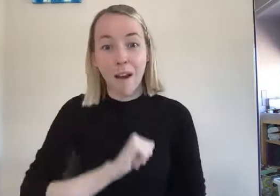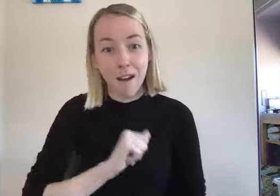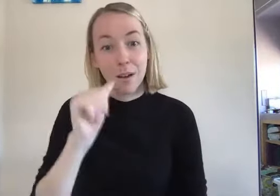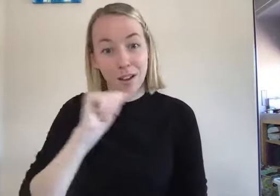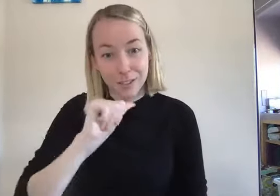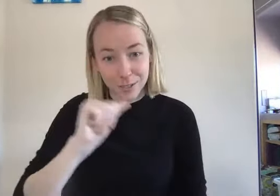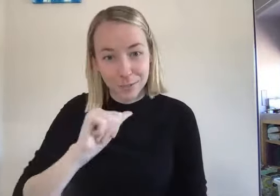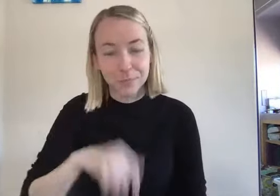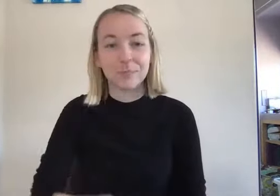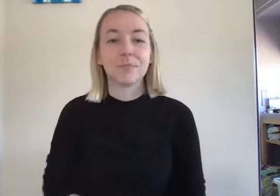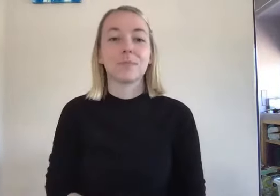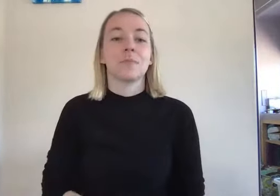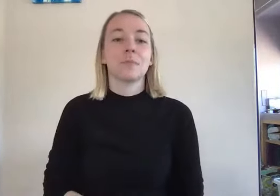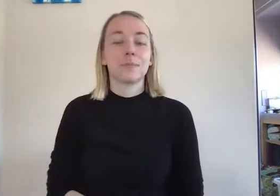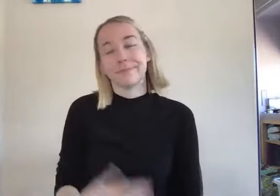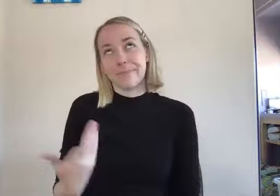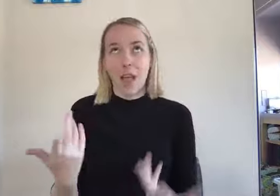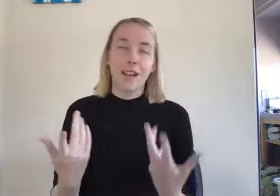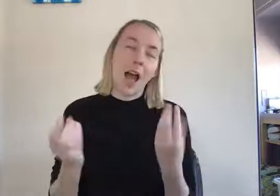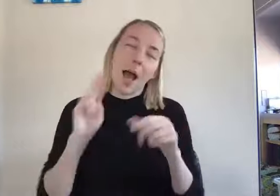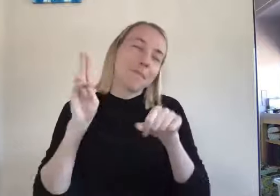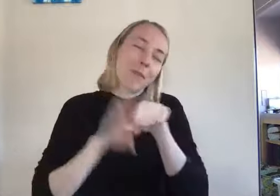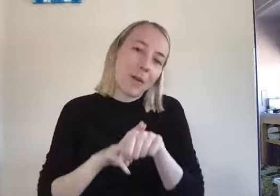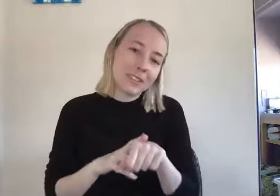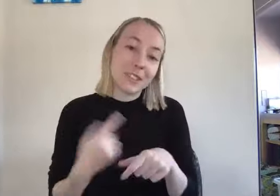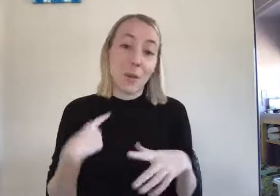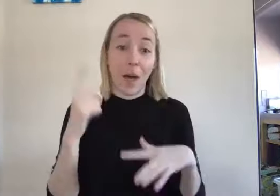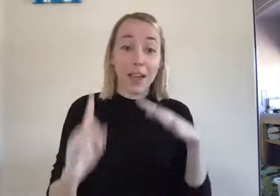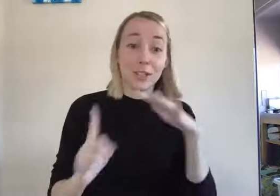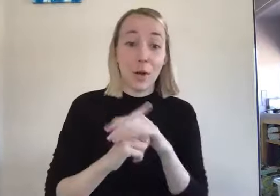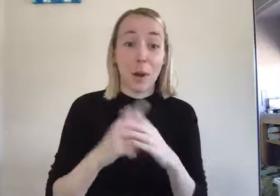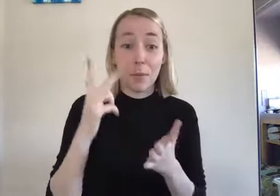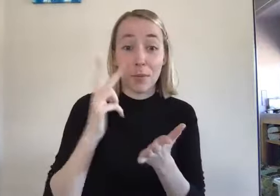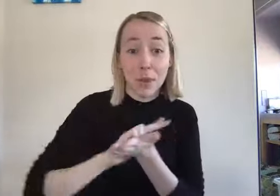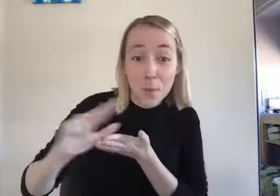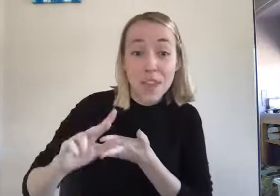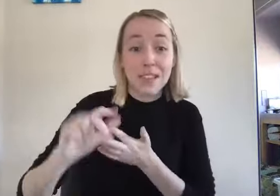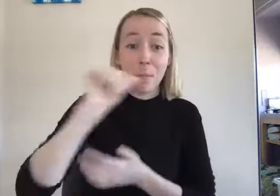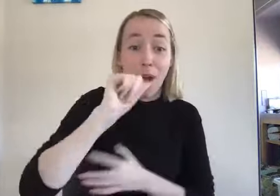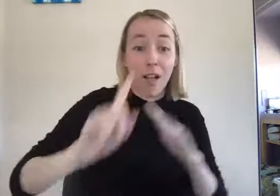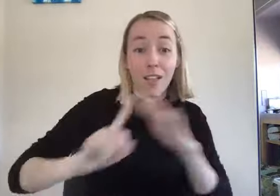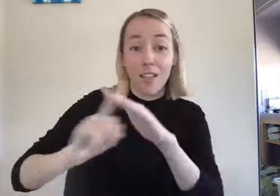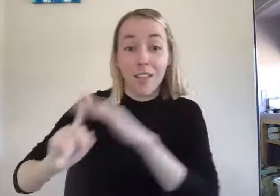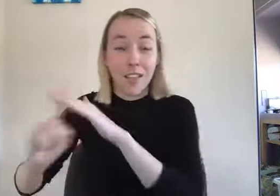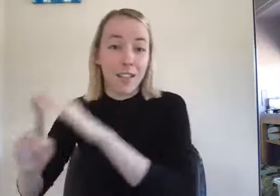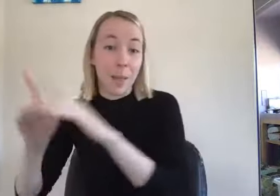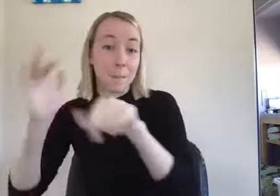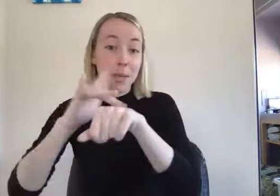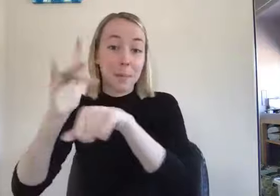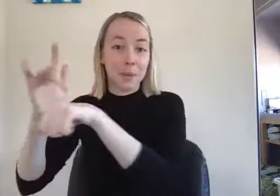primarily bars. Go figure, And so I showed up for the next 3 weeks at these bars, and I'd see him a couple